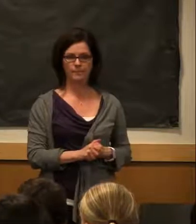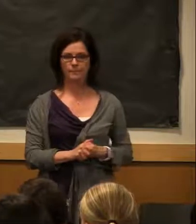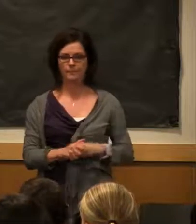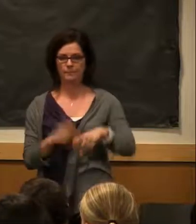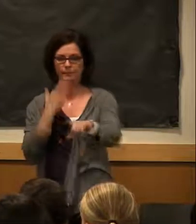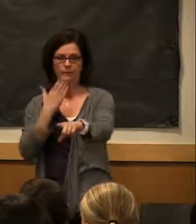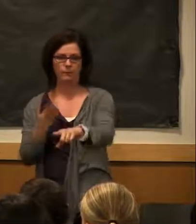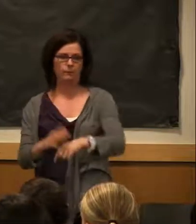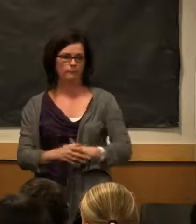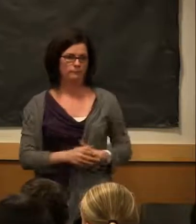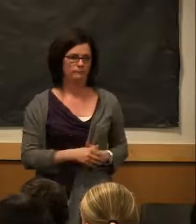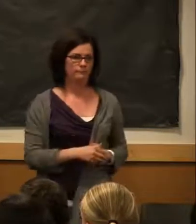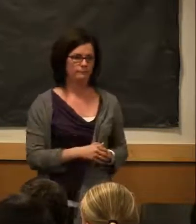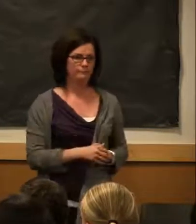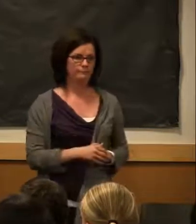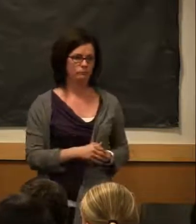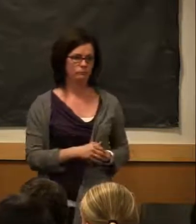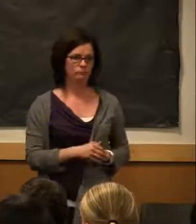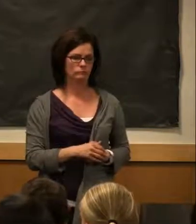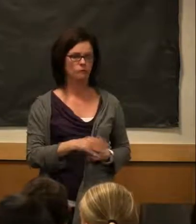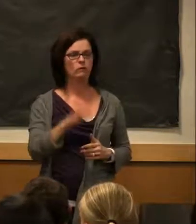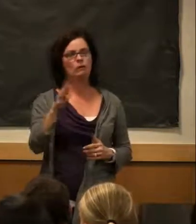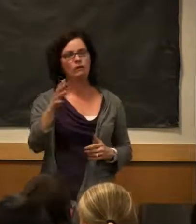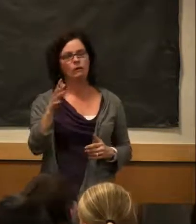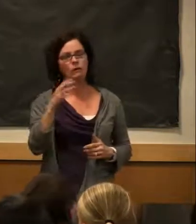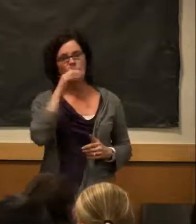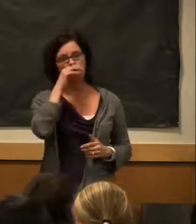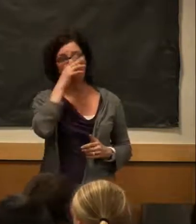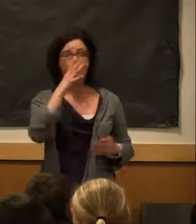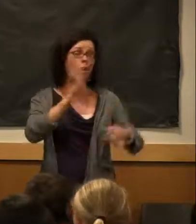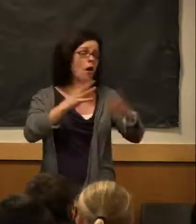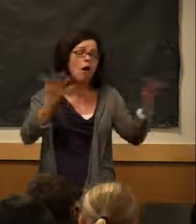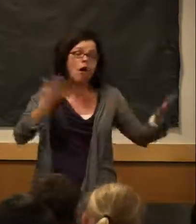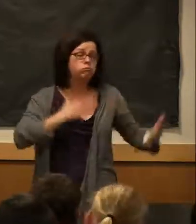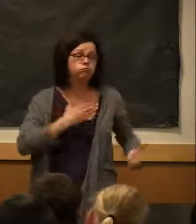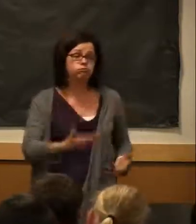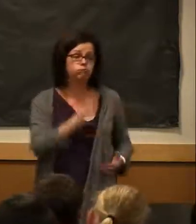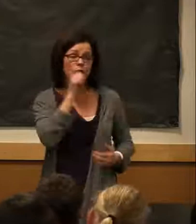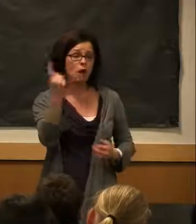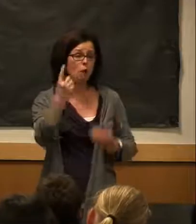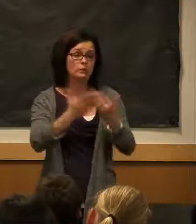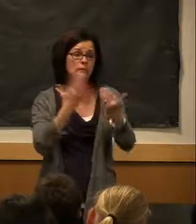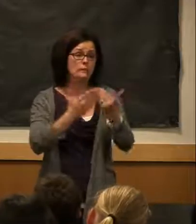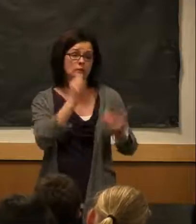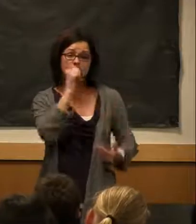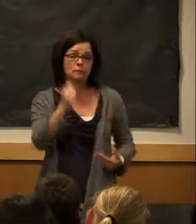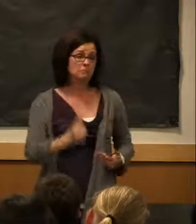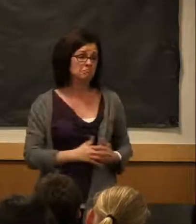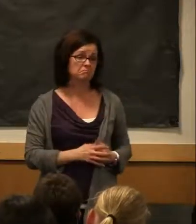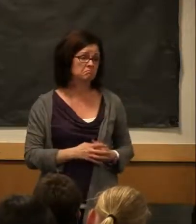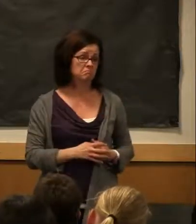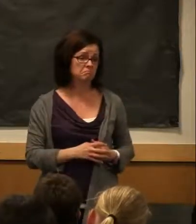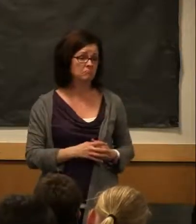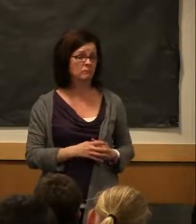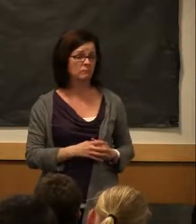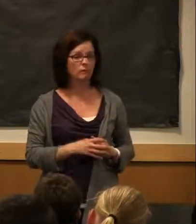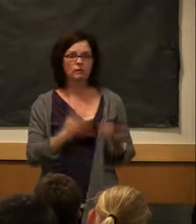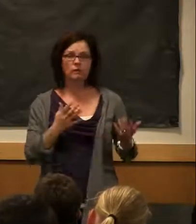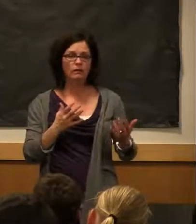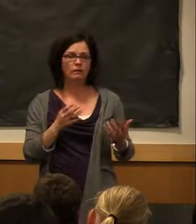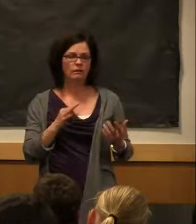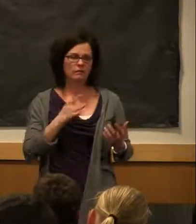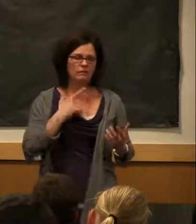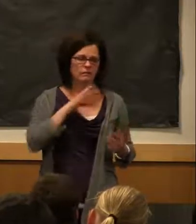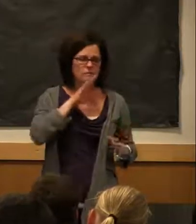Thank you. And I'll tell you, it's not always easy, but, you know, talk to a